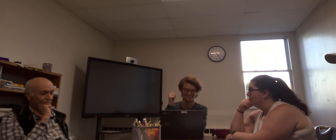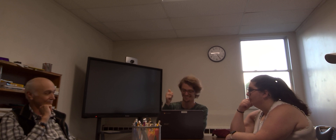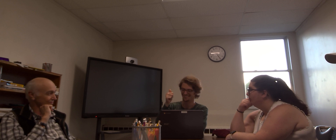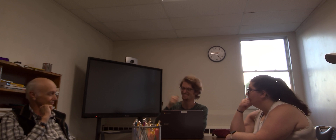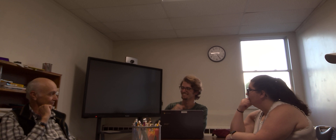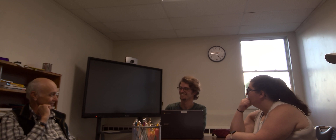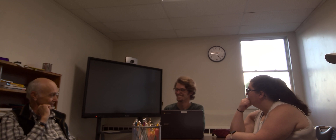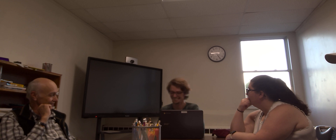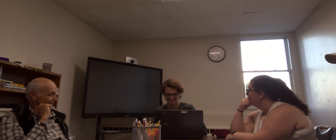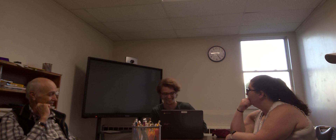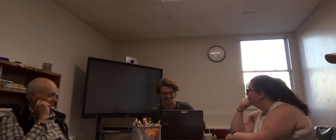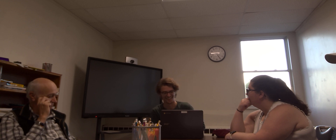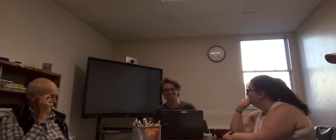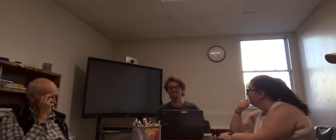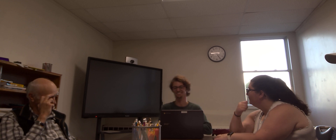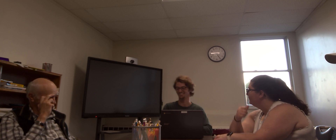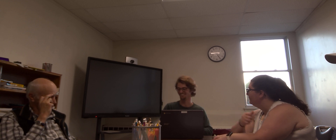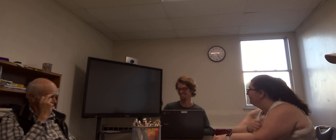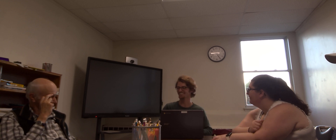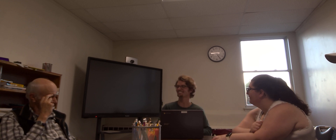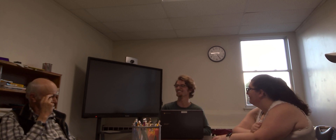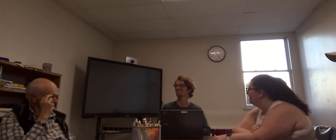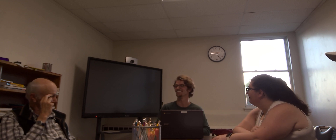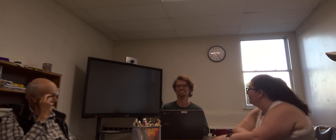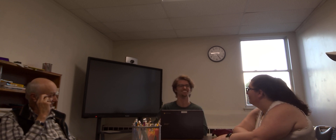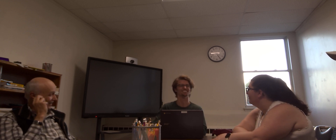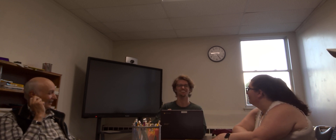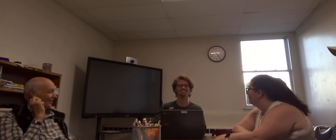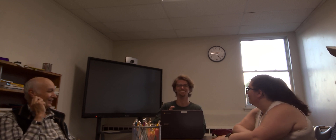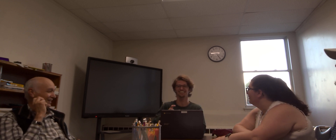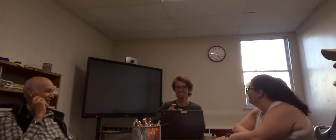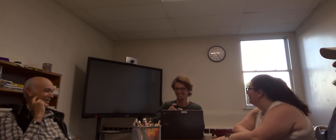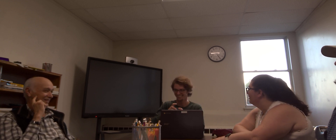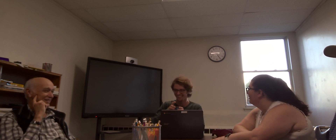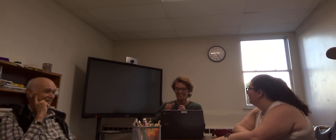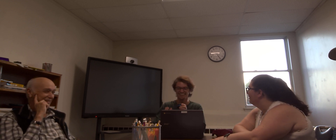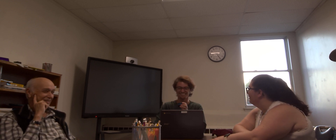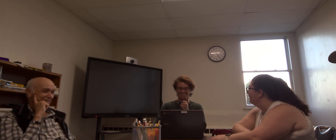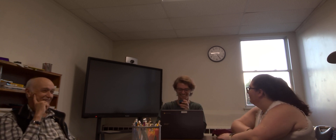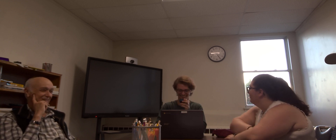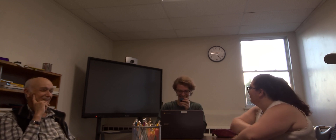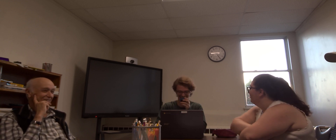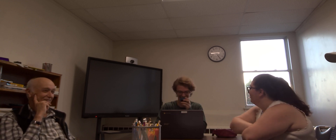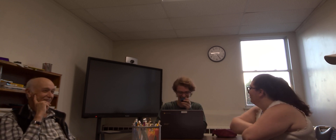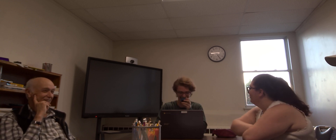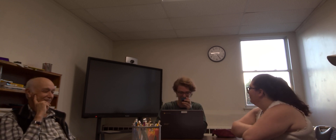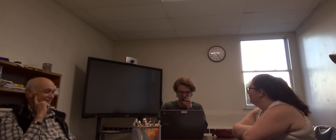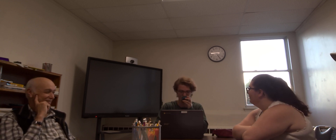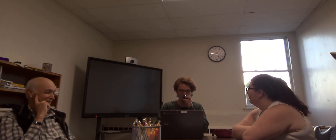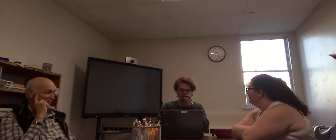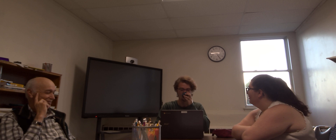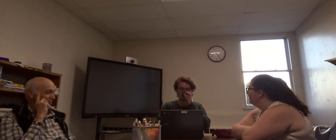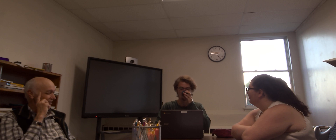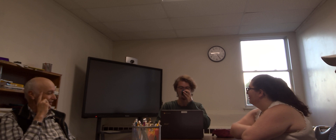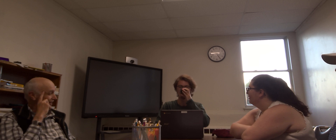That's excellent. I wasn't sure if anybody actually knew my name. I don't know. I just I say it. We see it in our